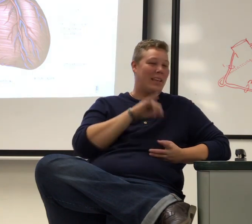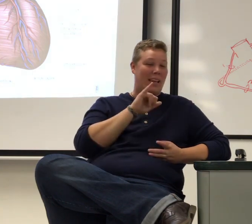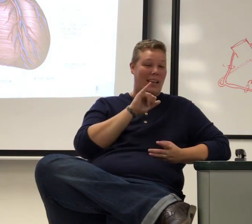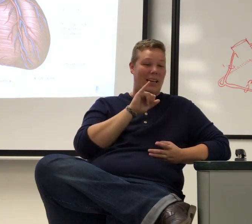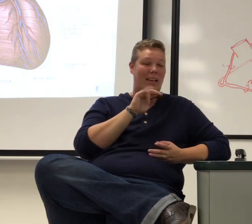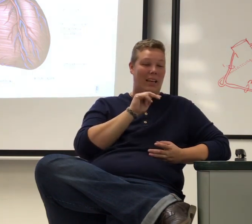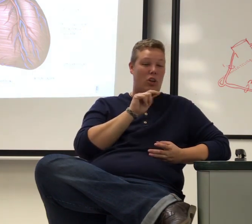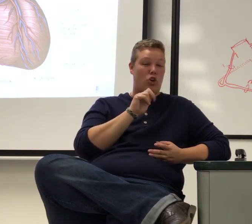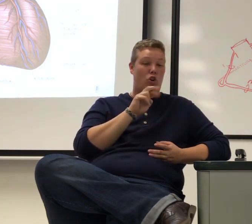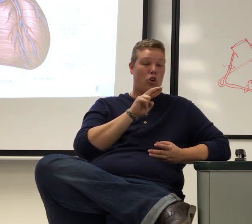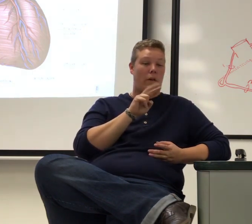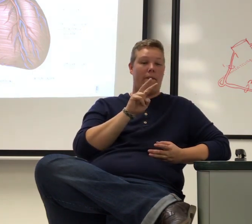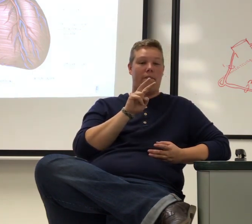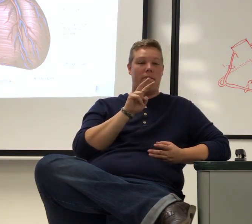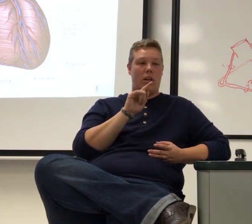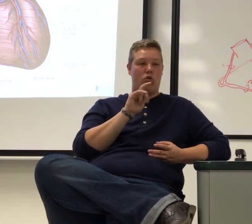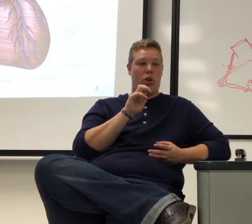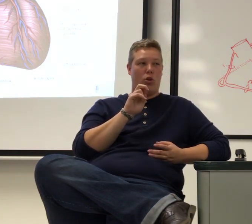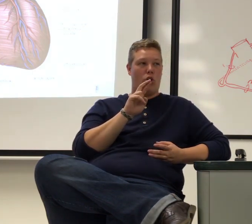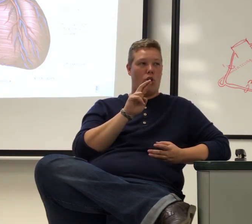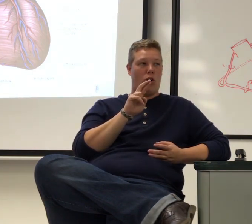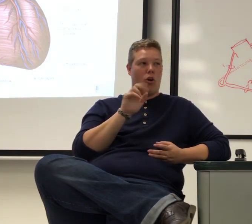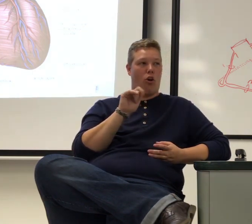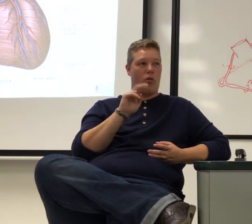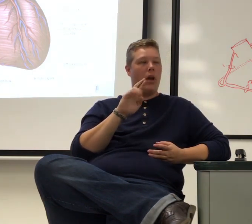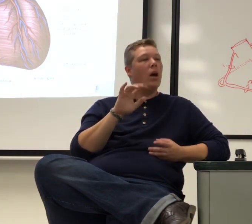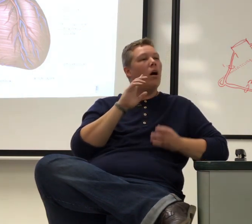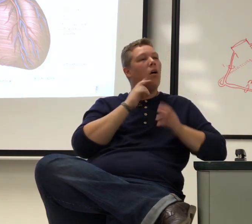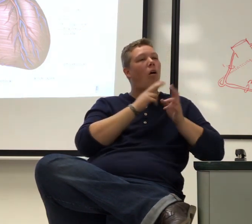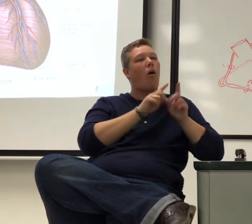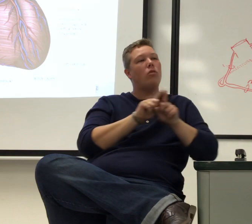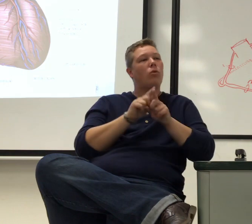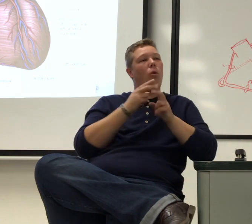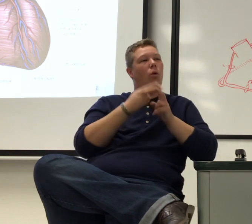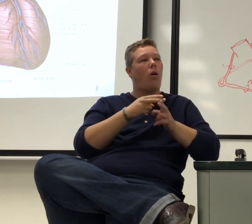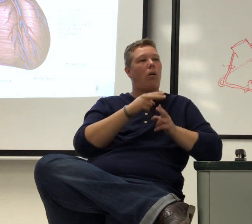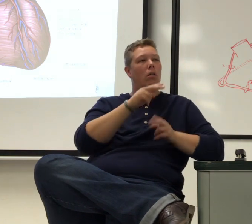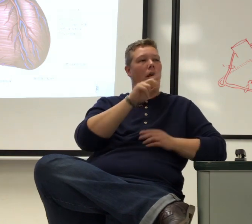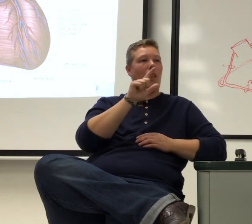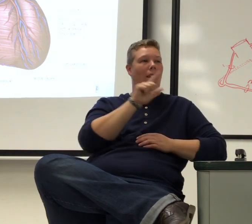Interventricular artery, also called left anterior descending.